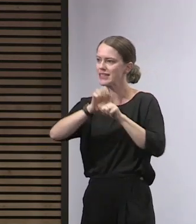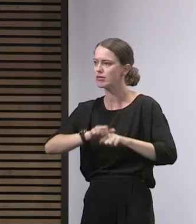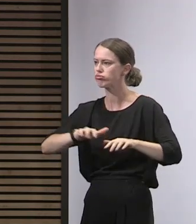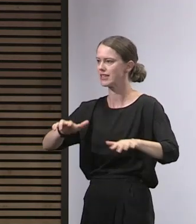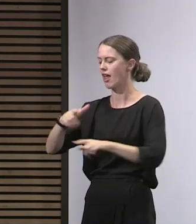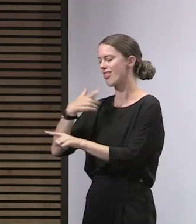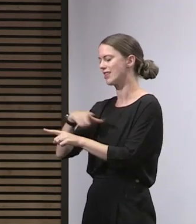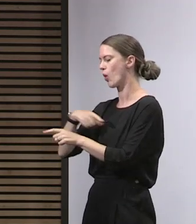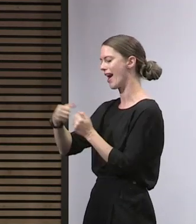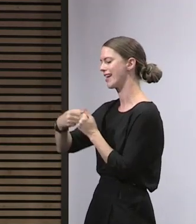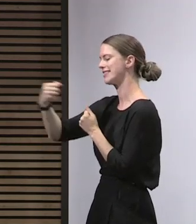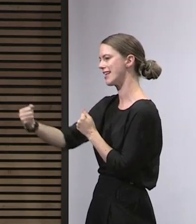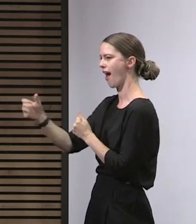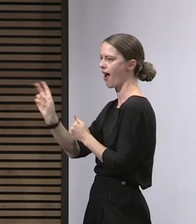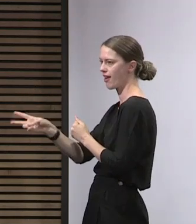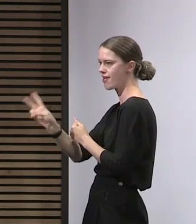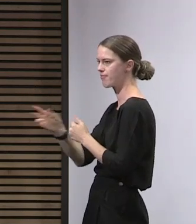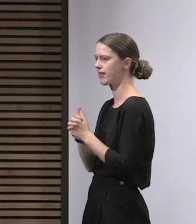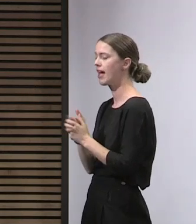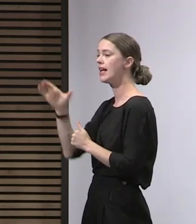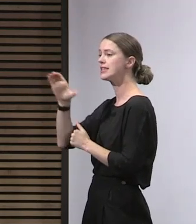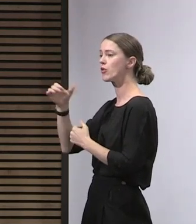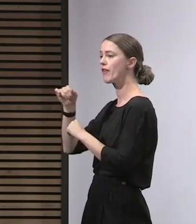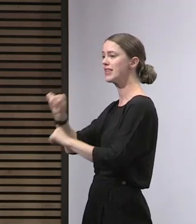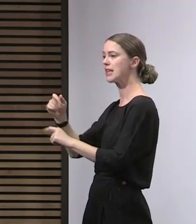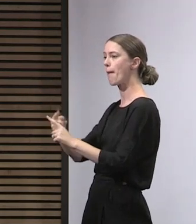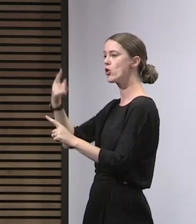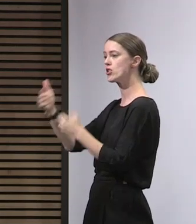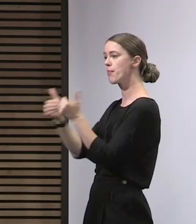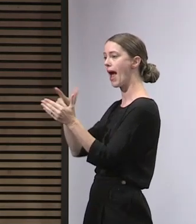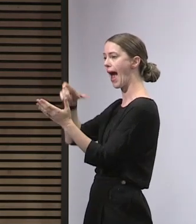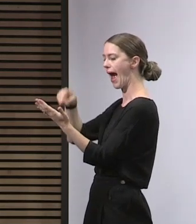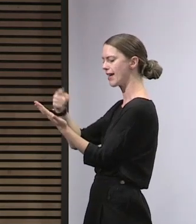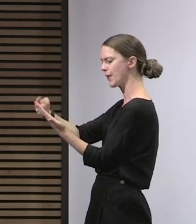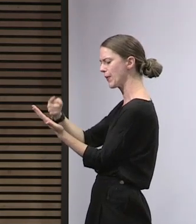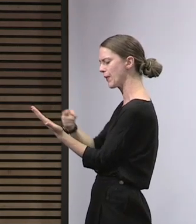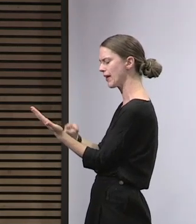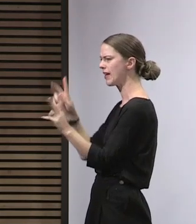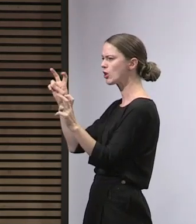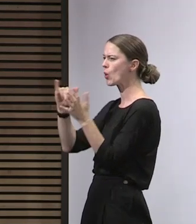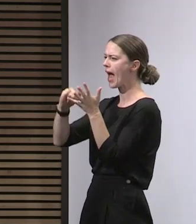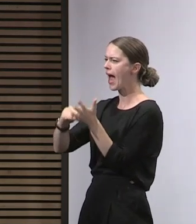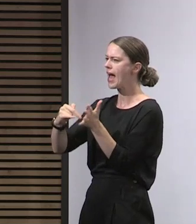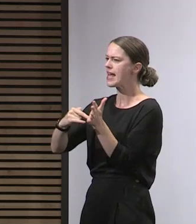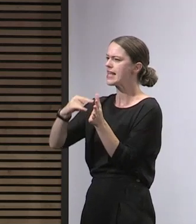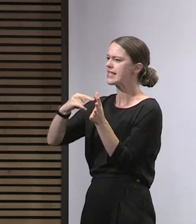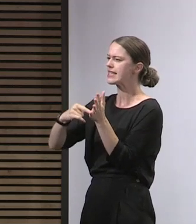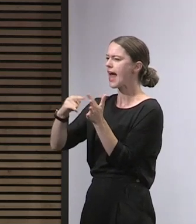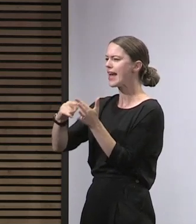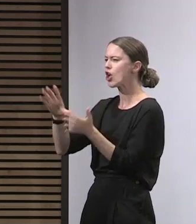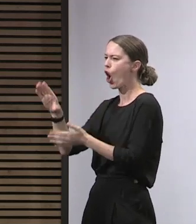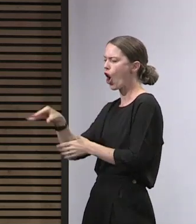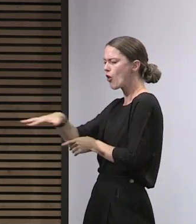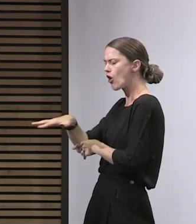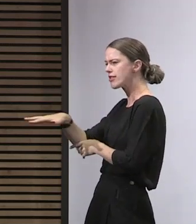in our communities. Under the Civil Defence Emergency Management Act, a state of emergency expires after 7